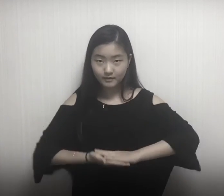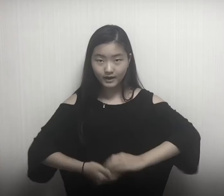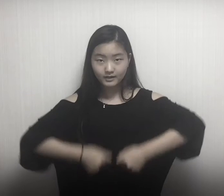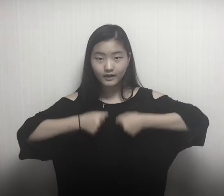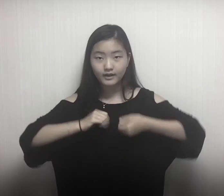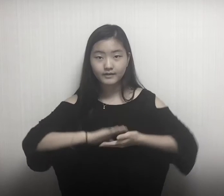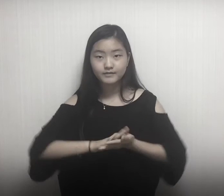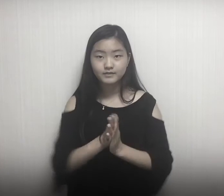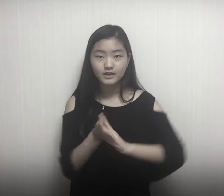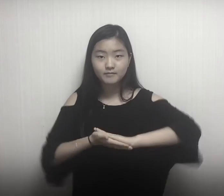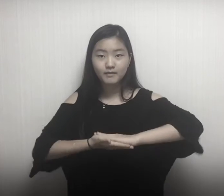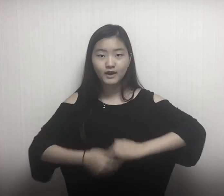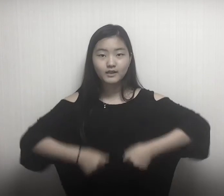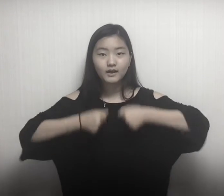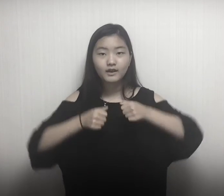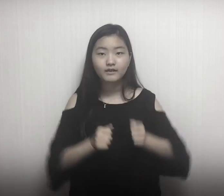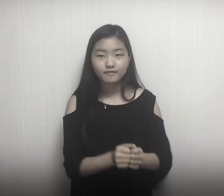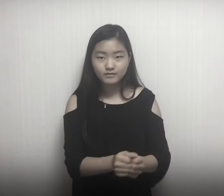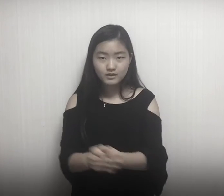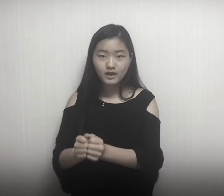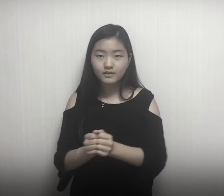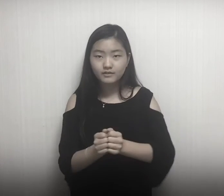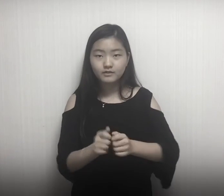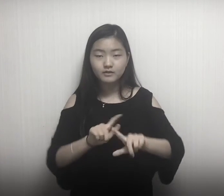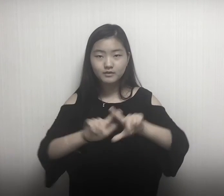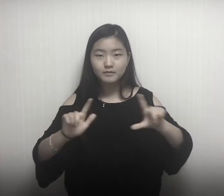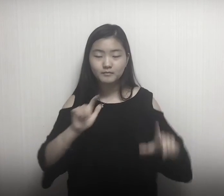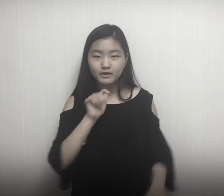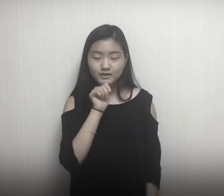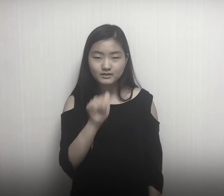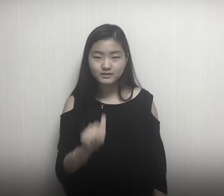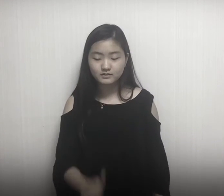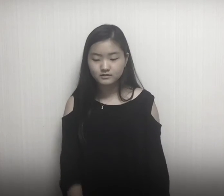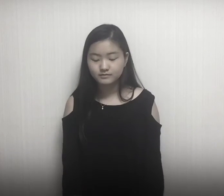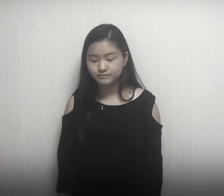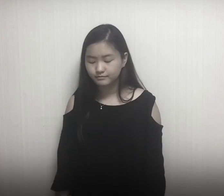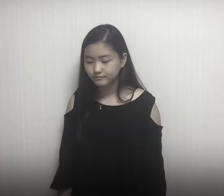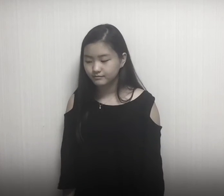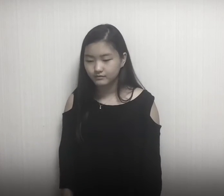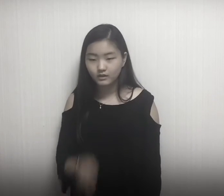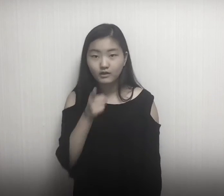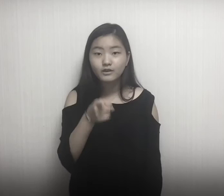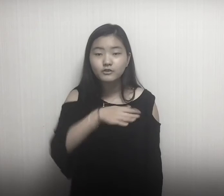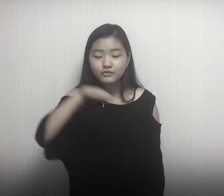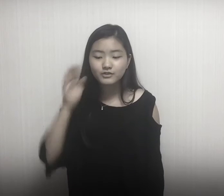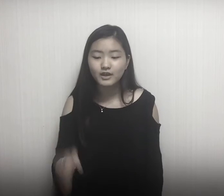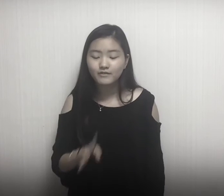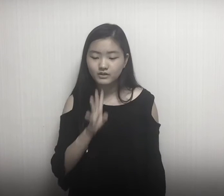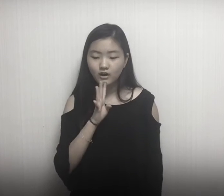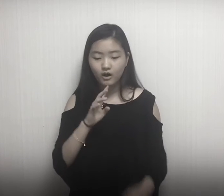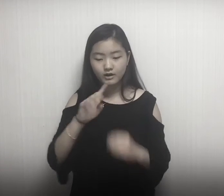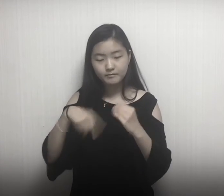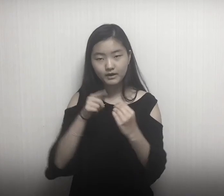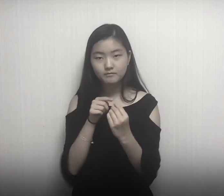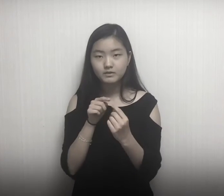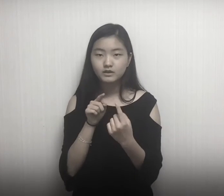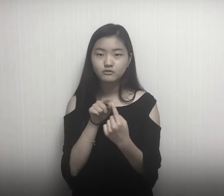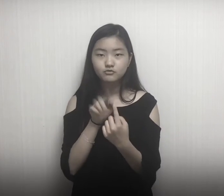my life, to get my life together But I didn't You never talk about me to